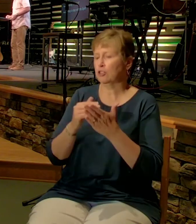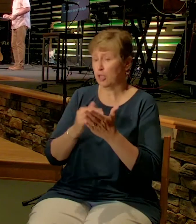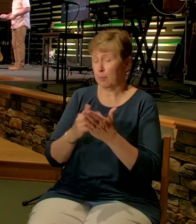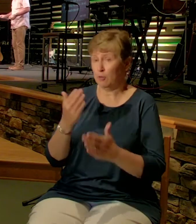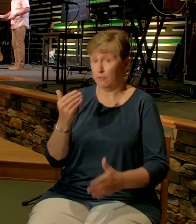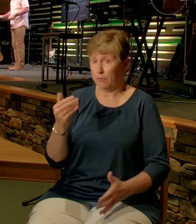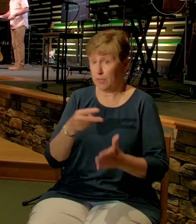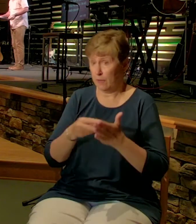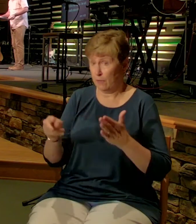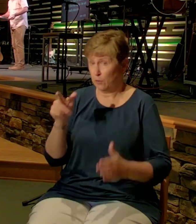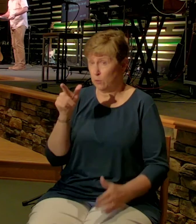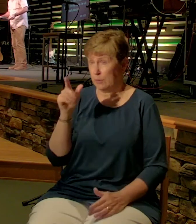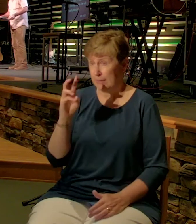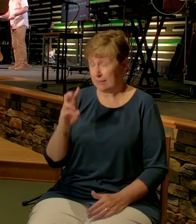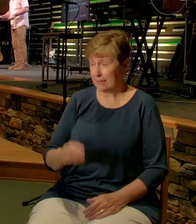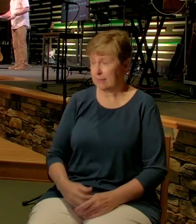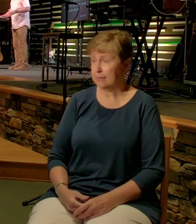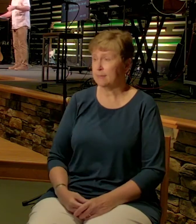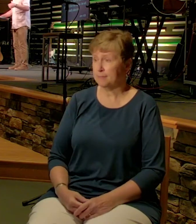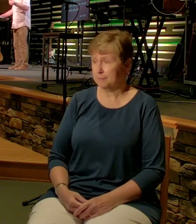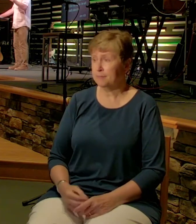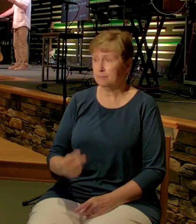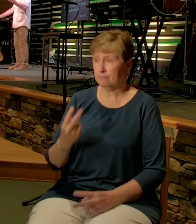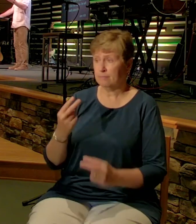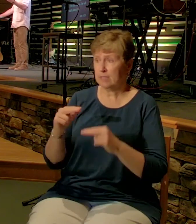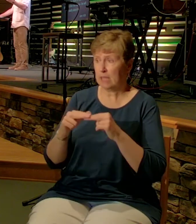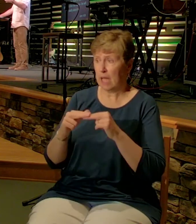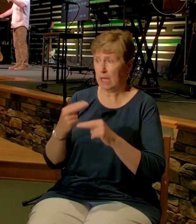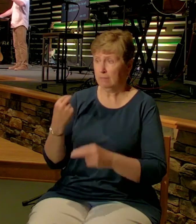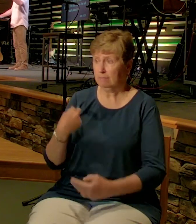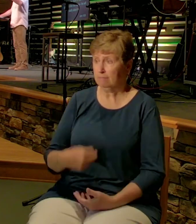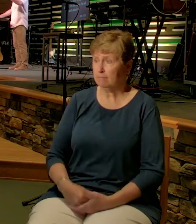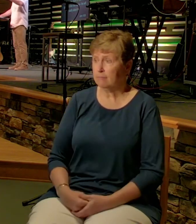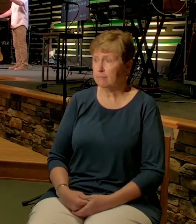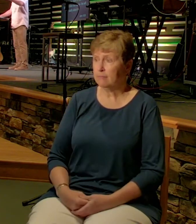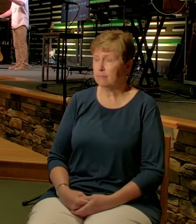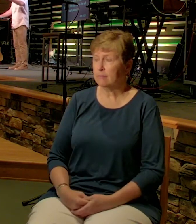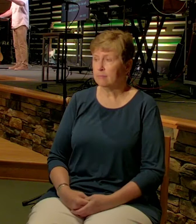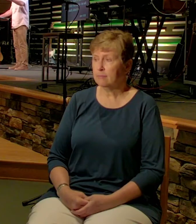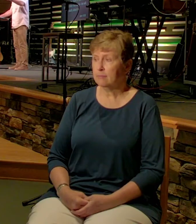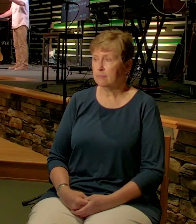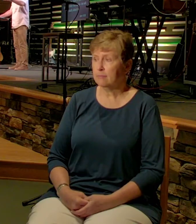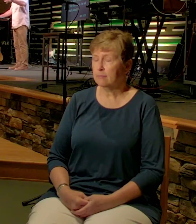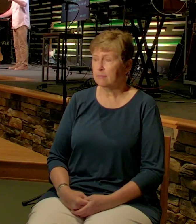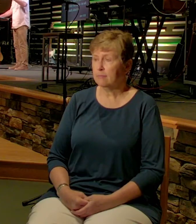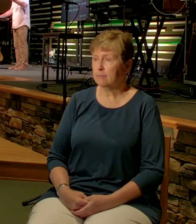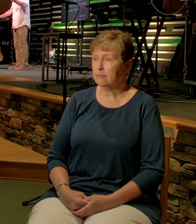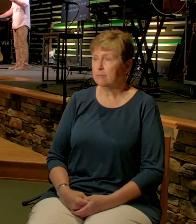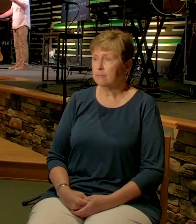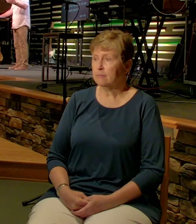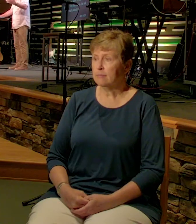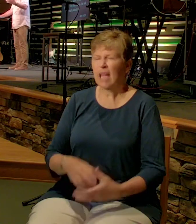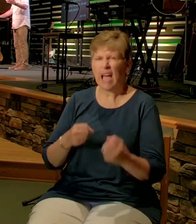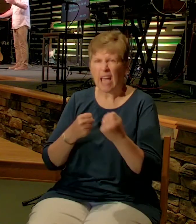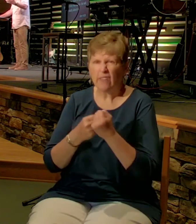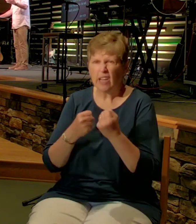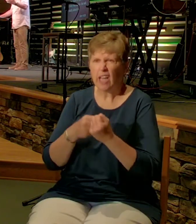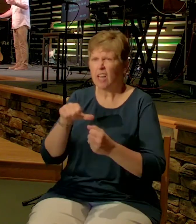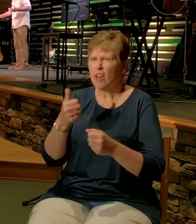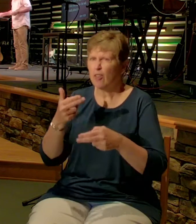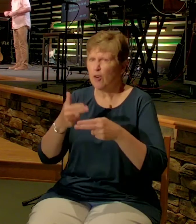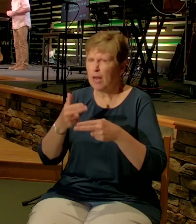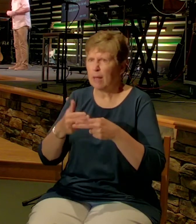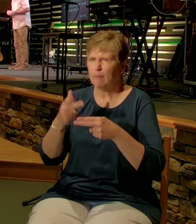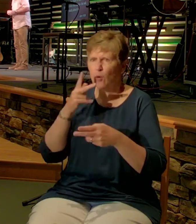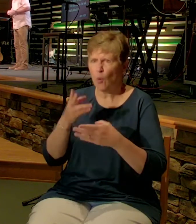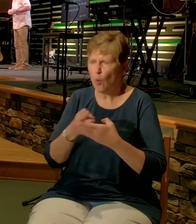verse 26. Jesus says, when the Advocate, that's another name for the Holy Spirit, when the Advocate comes, whom I